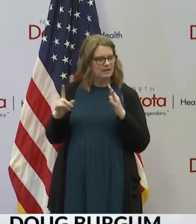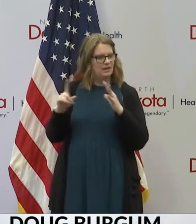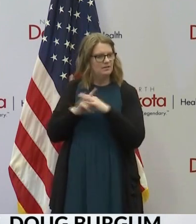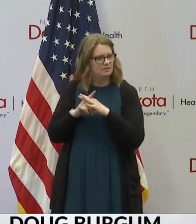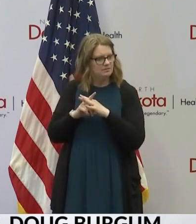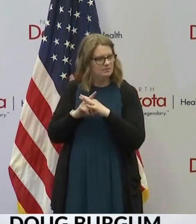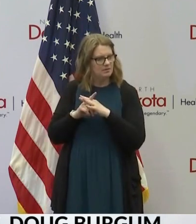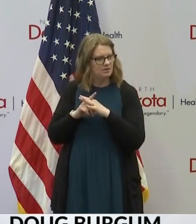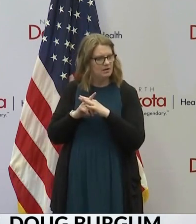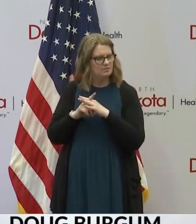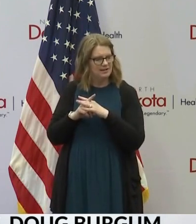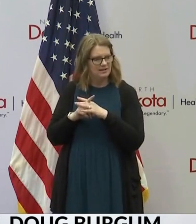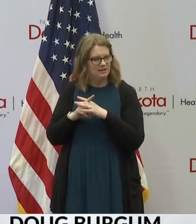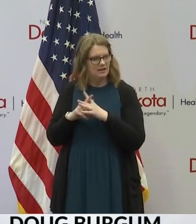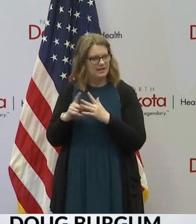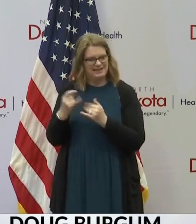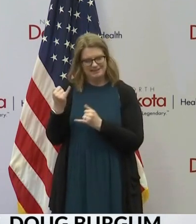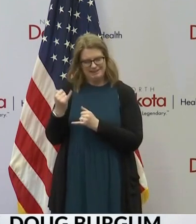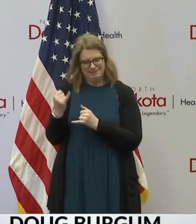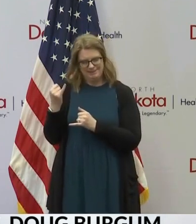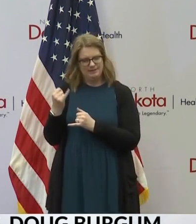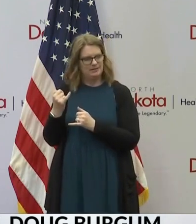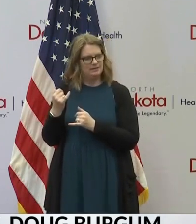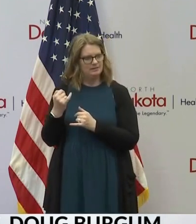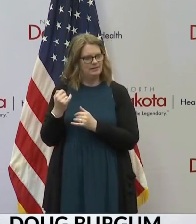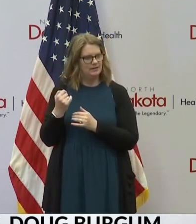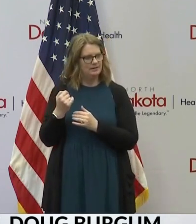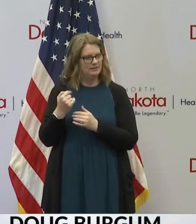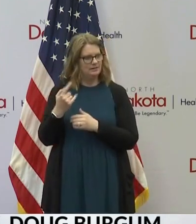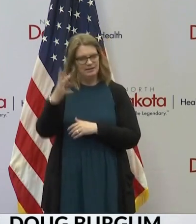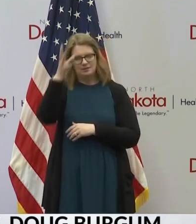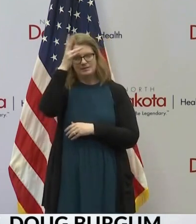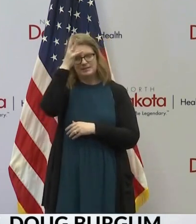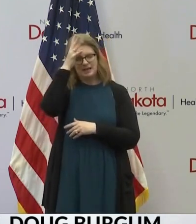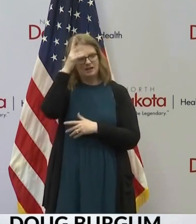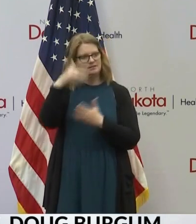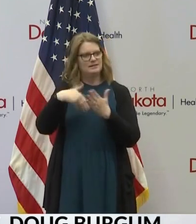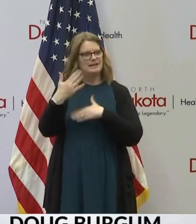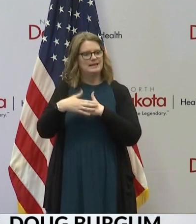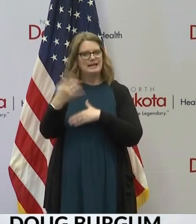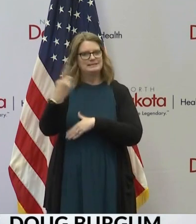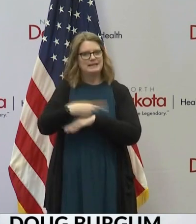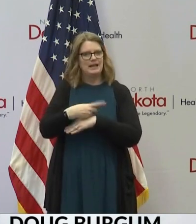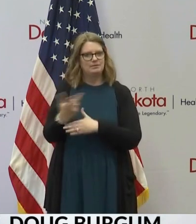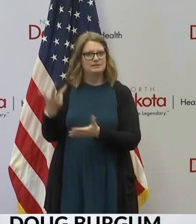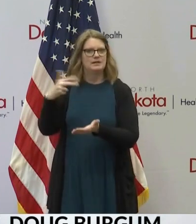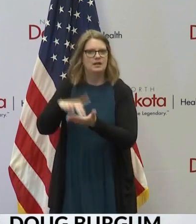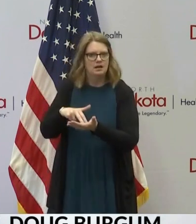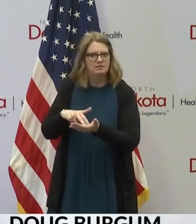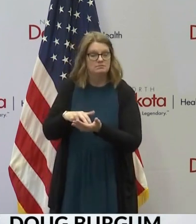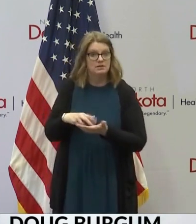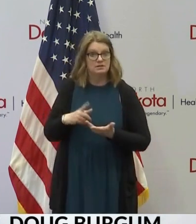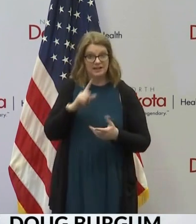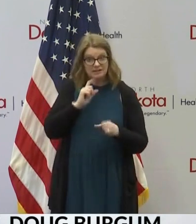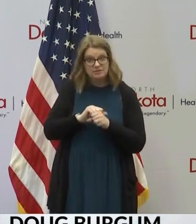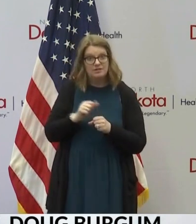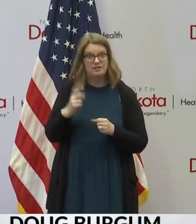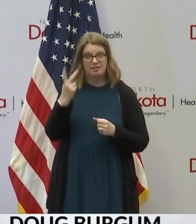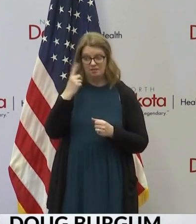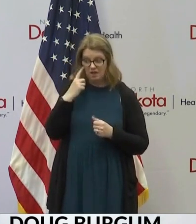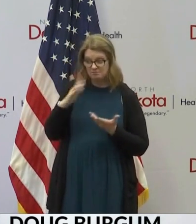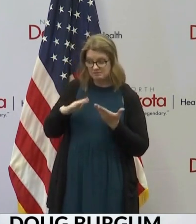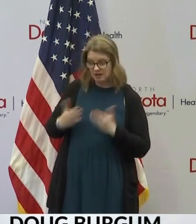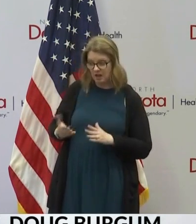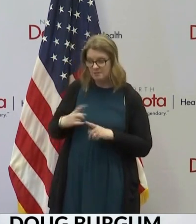can't at the late stages, and it was a dad. He was up the next day, so they literally thought he was going to die. And family comes in and